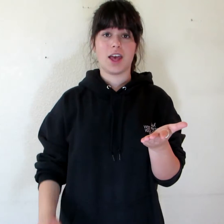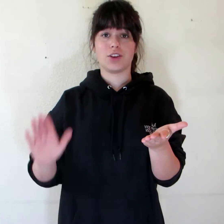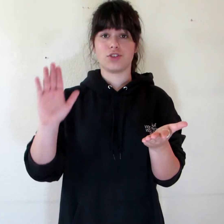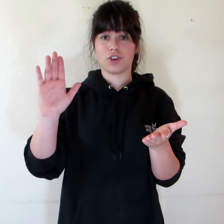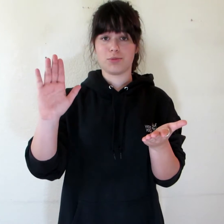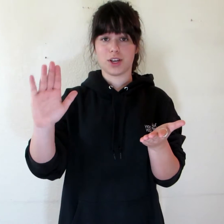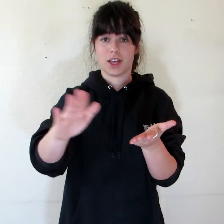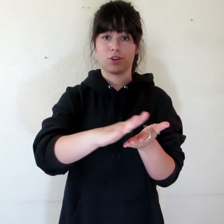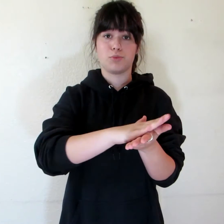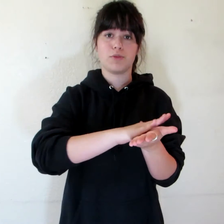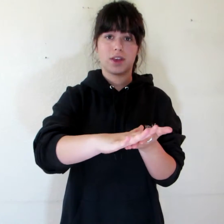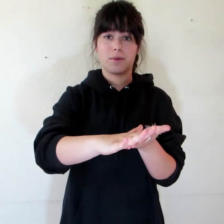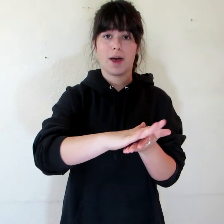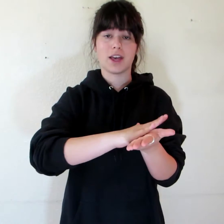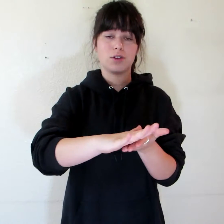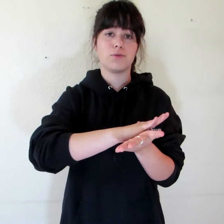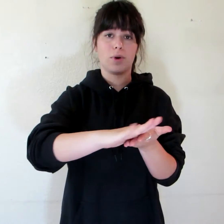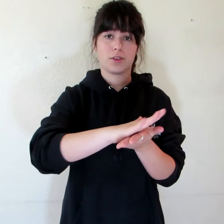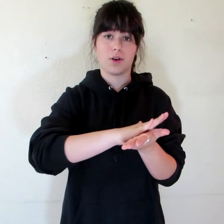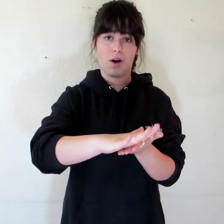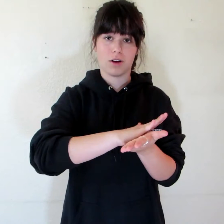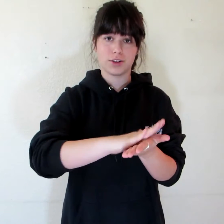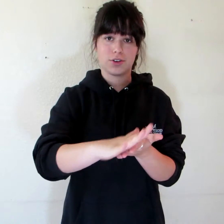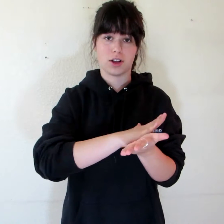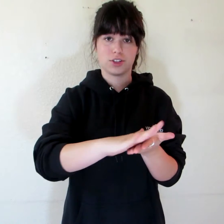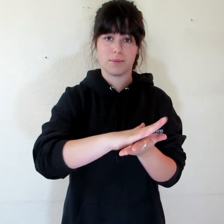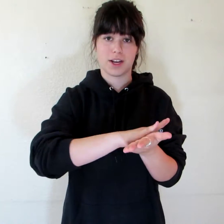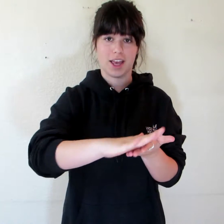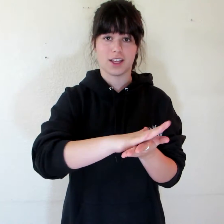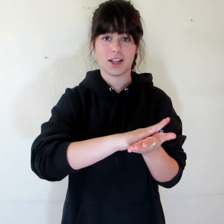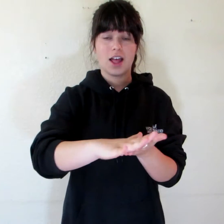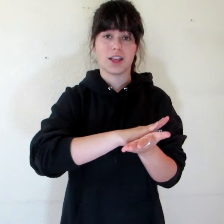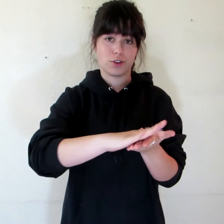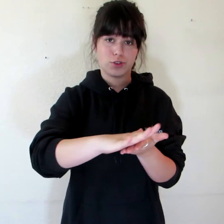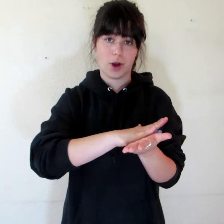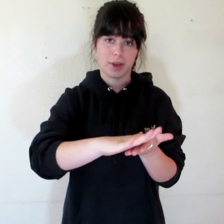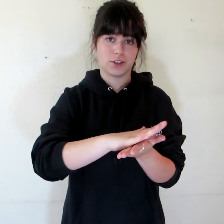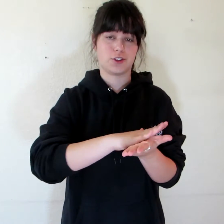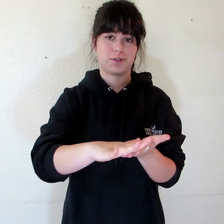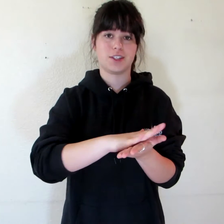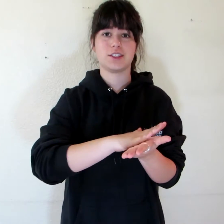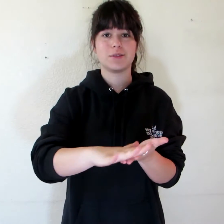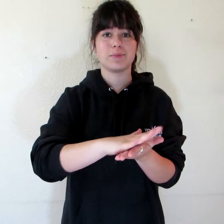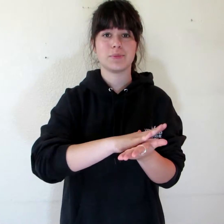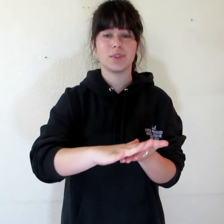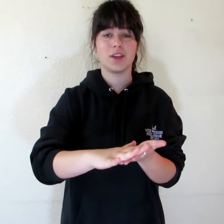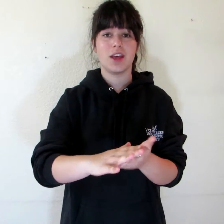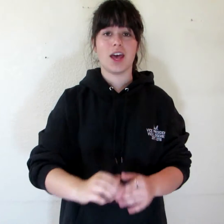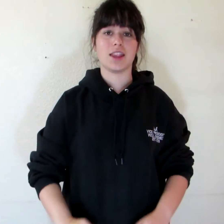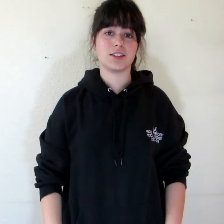your dominant hand moving back and forth on your non-dominant hand, like you're scrubbing a surface. And the sign